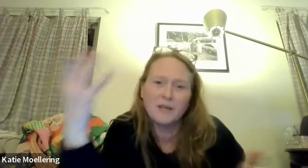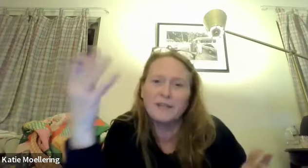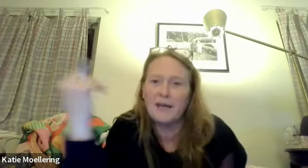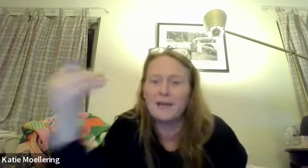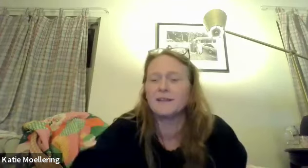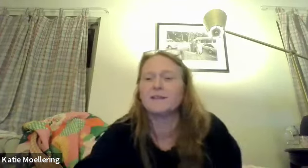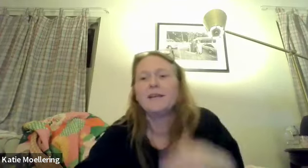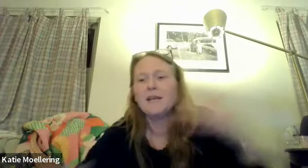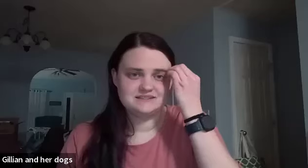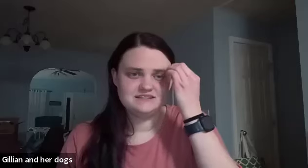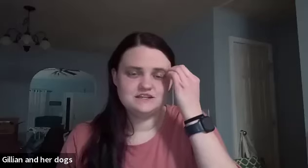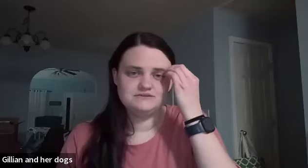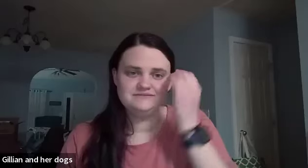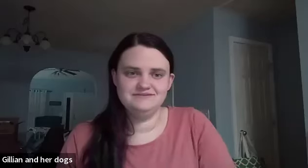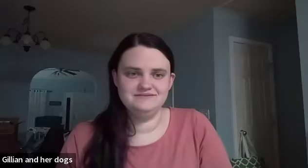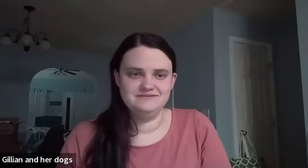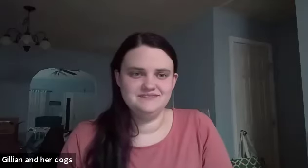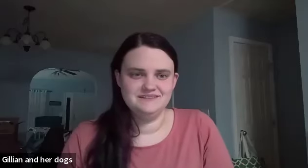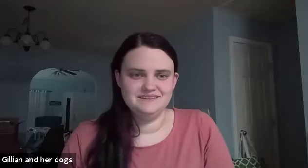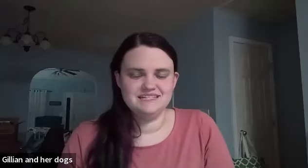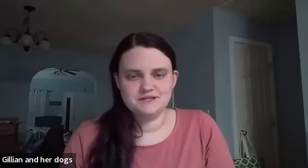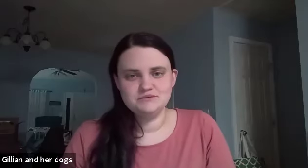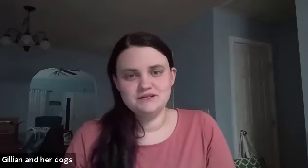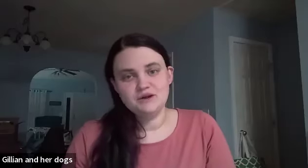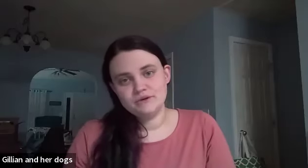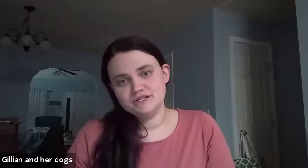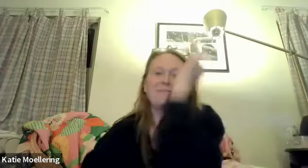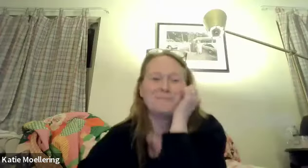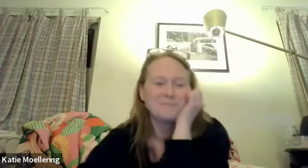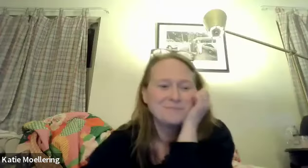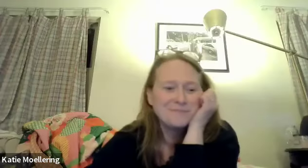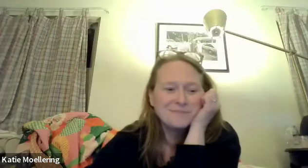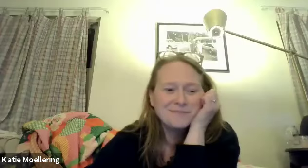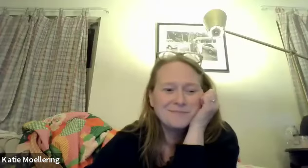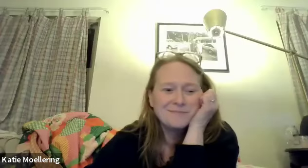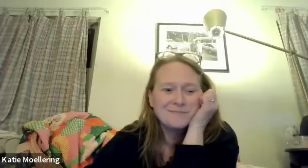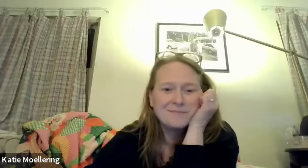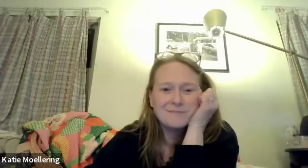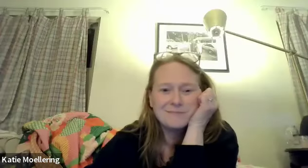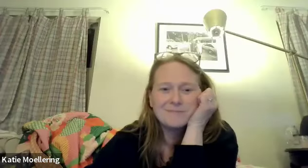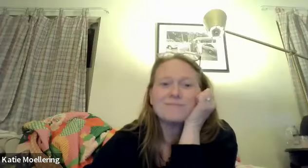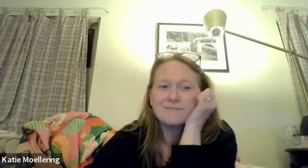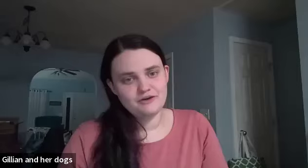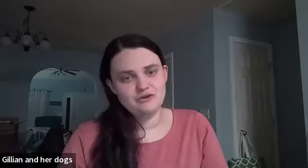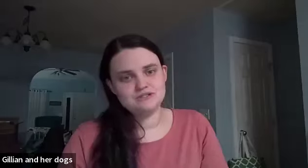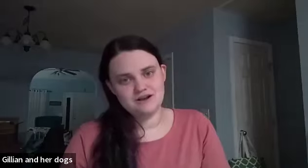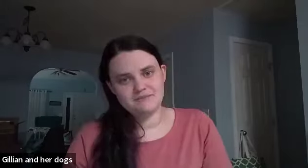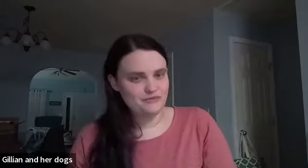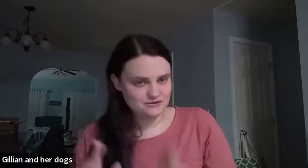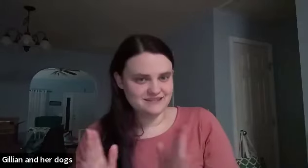like that that will Yes. help Because you communicate about especially animals. when you're talking about animals and you're talking about pets, we will talk about how you would talk about those